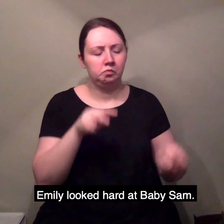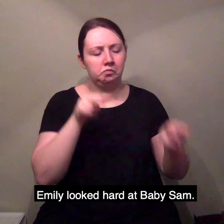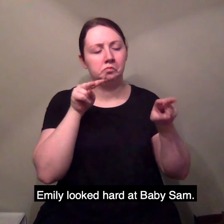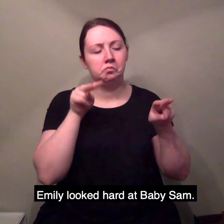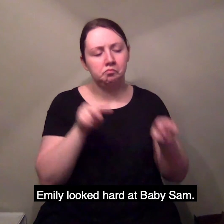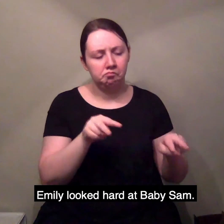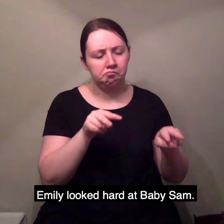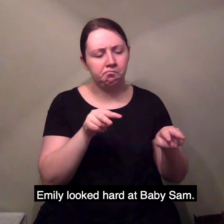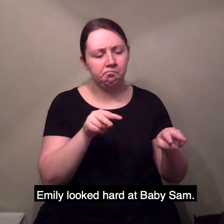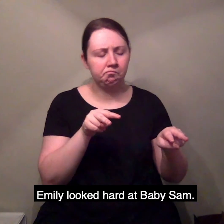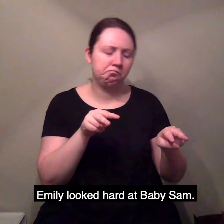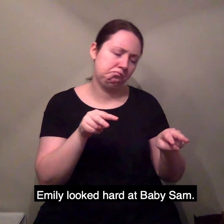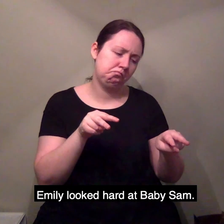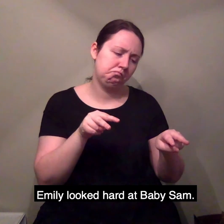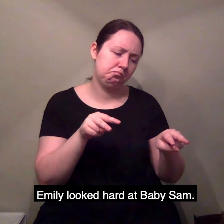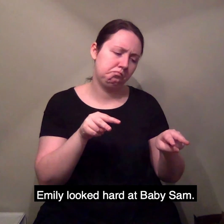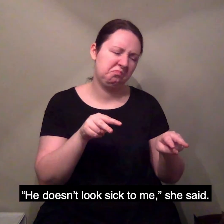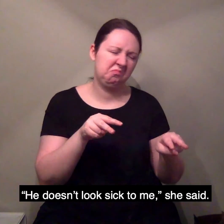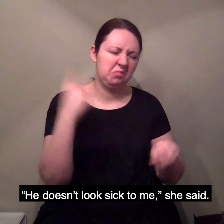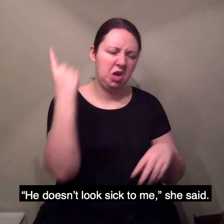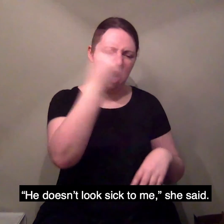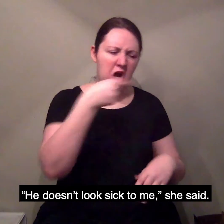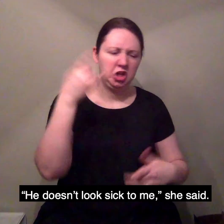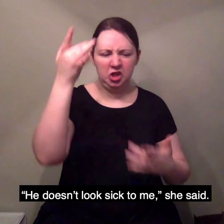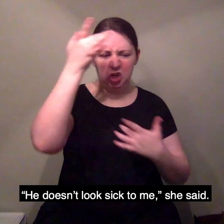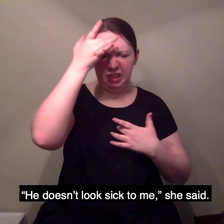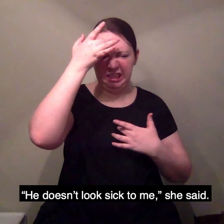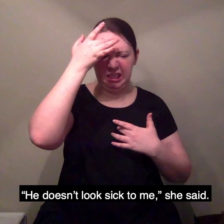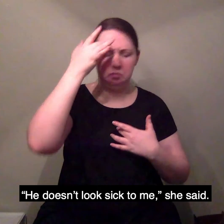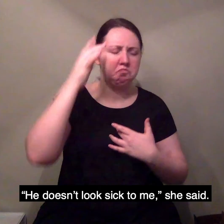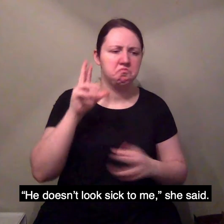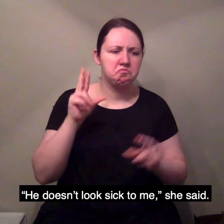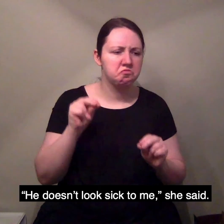Emily looked hard at baby Sam. "He doesn't look sick to me," she said.